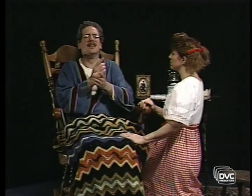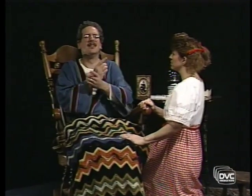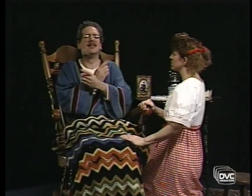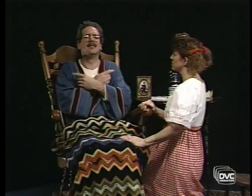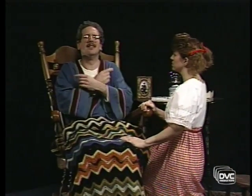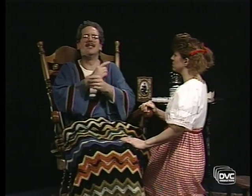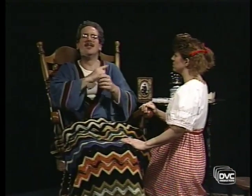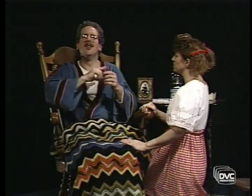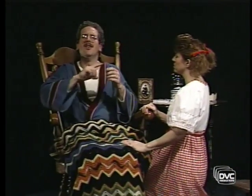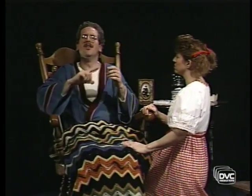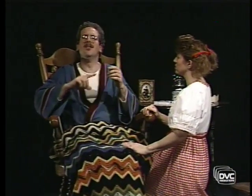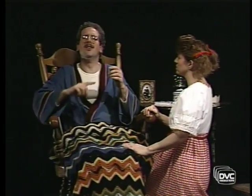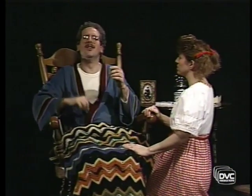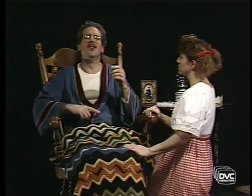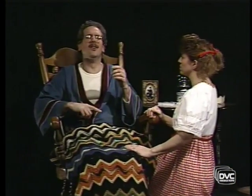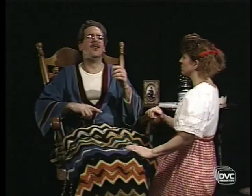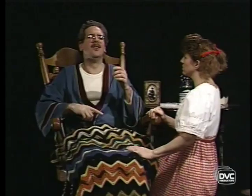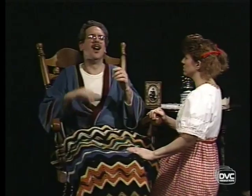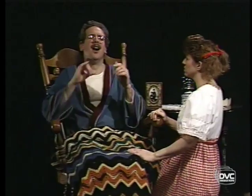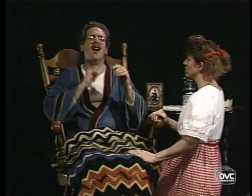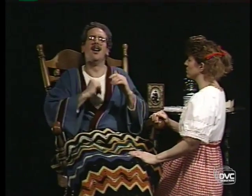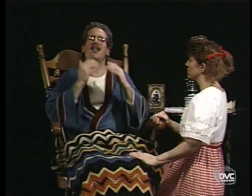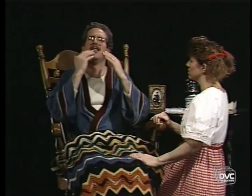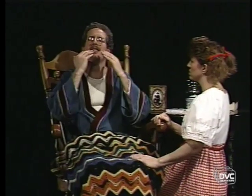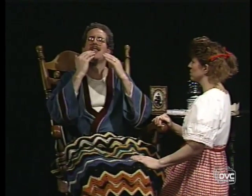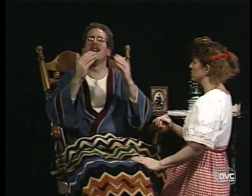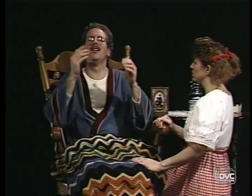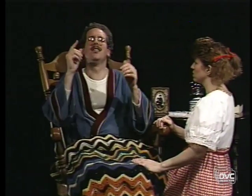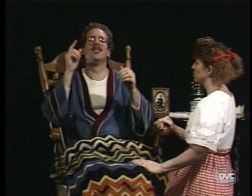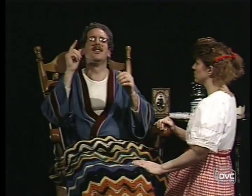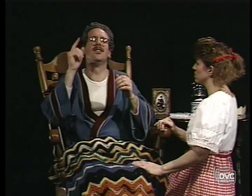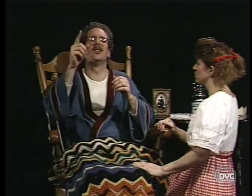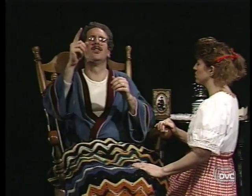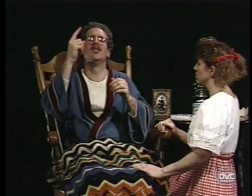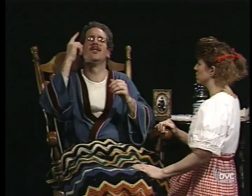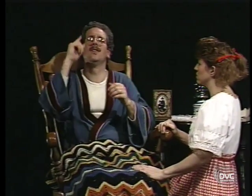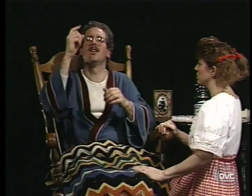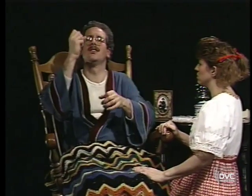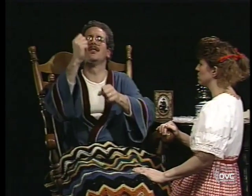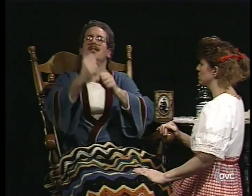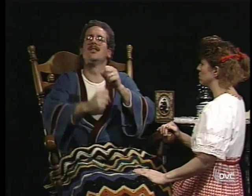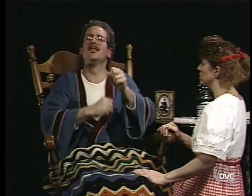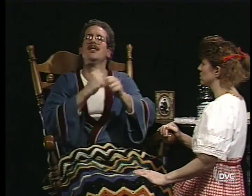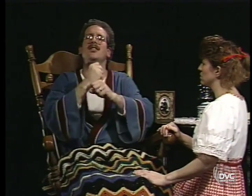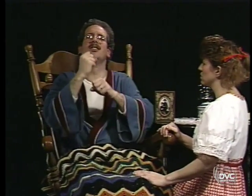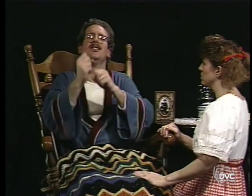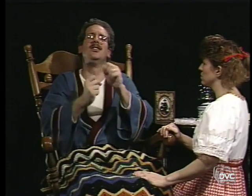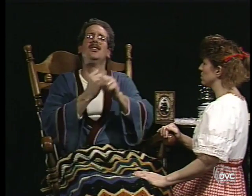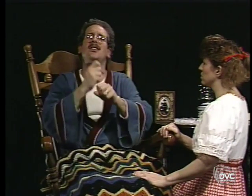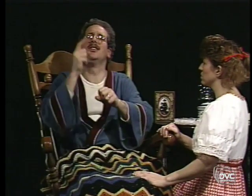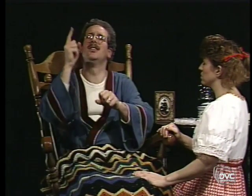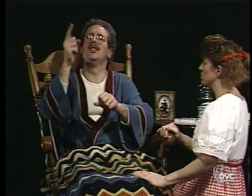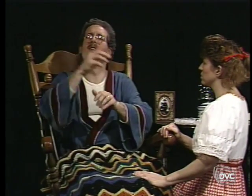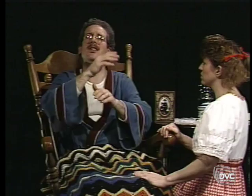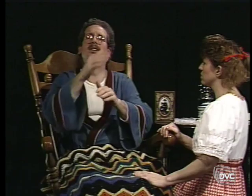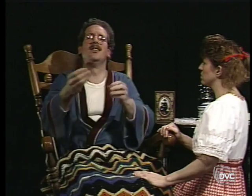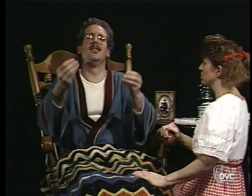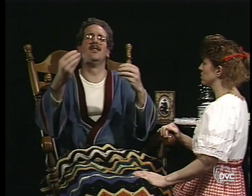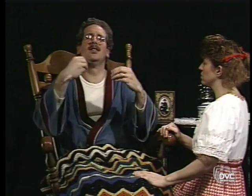Papa dear Lord I Thank you for the years that you have